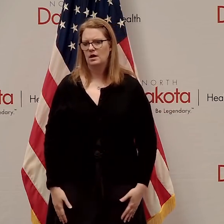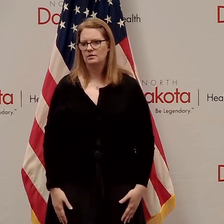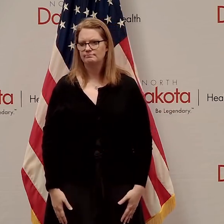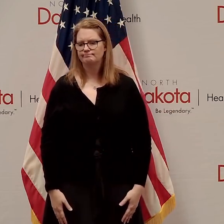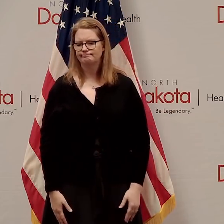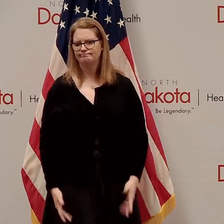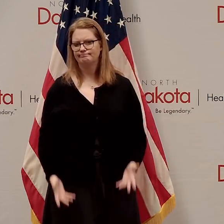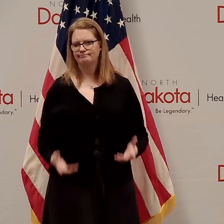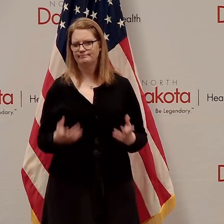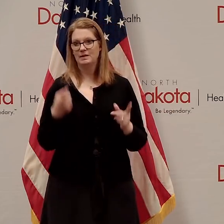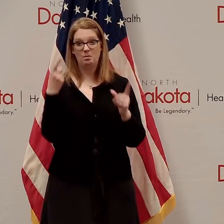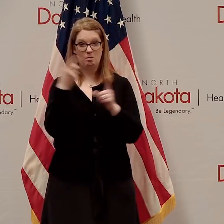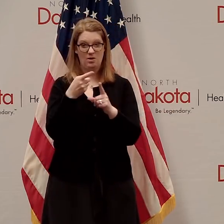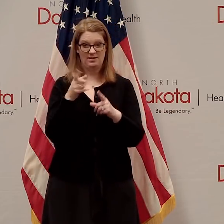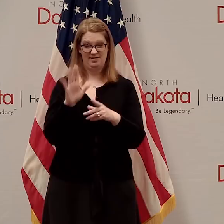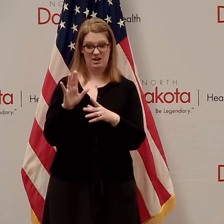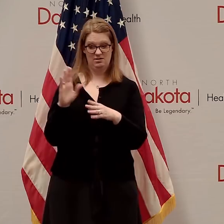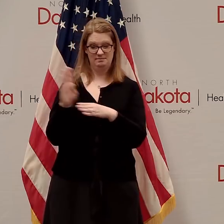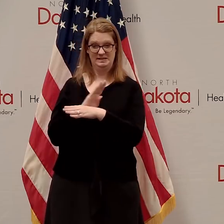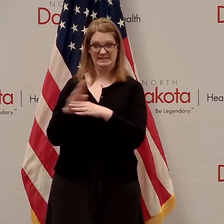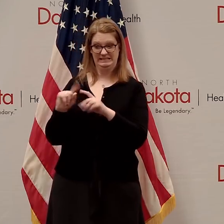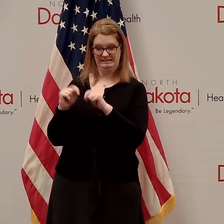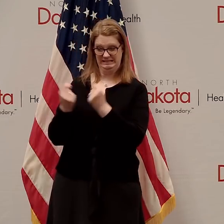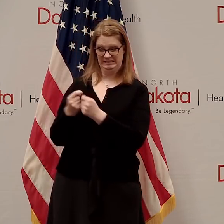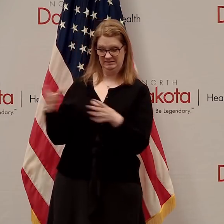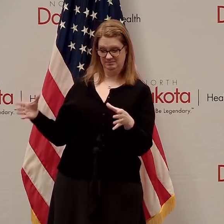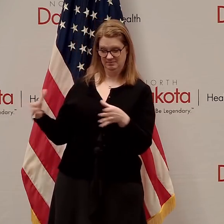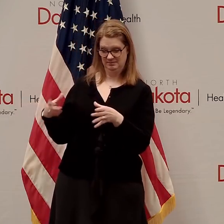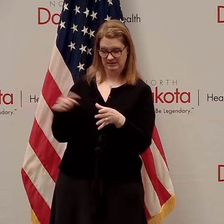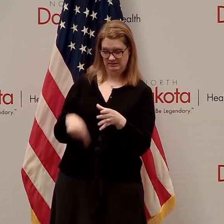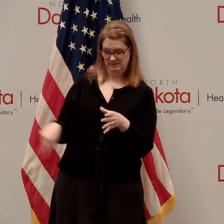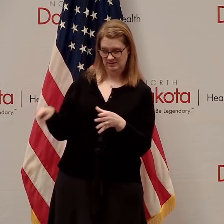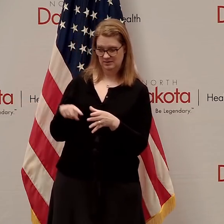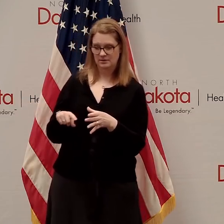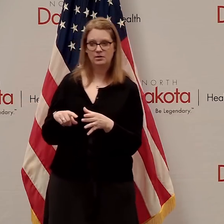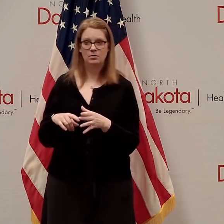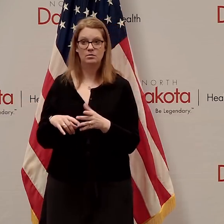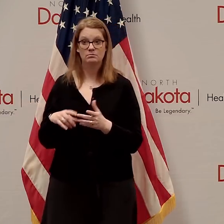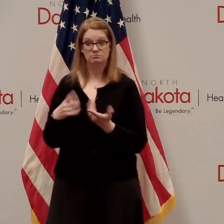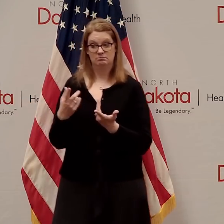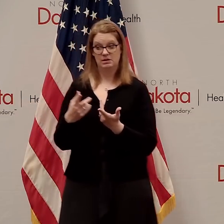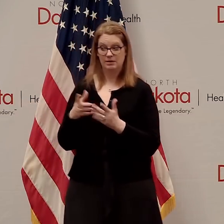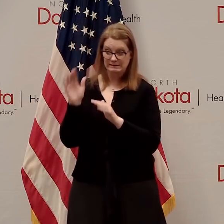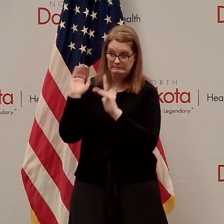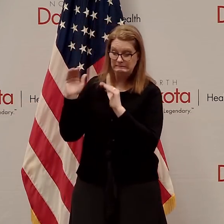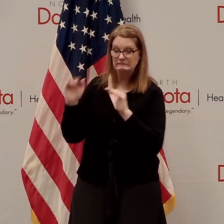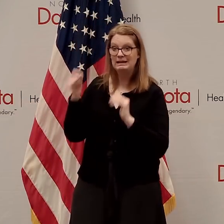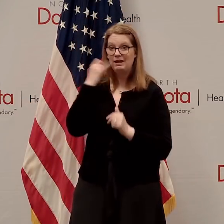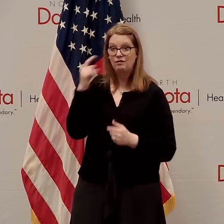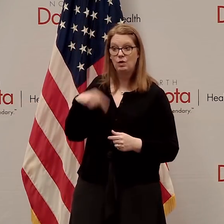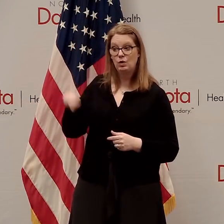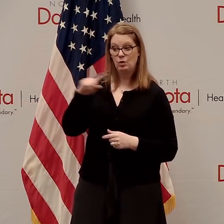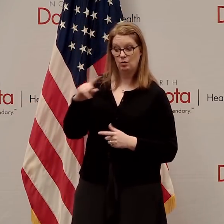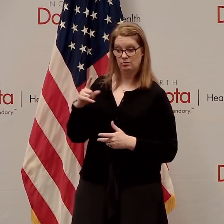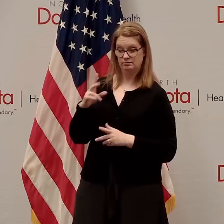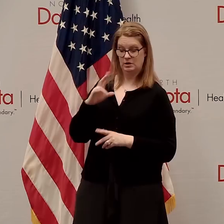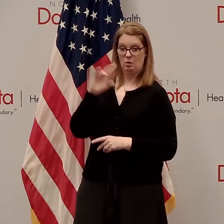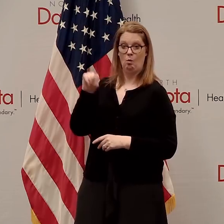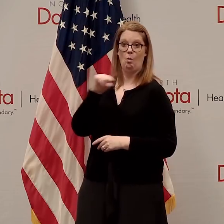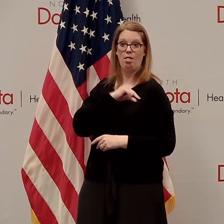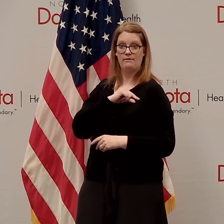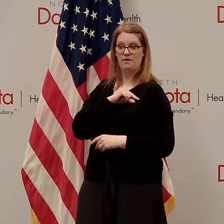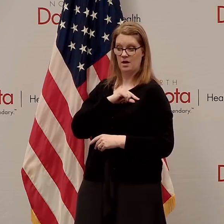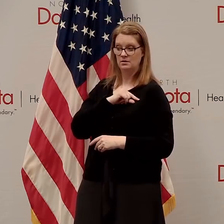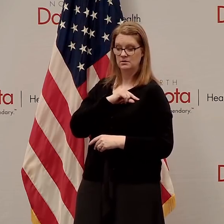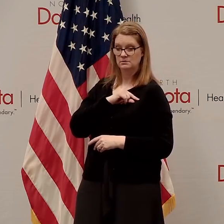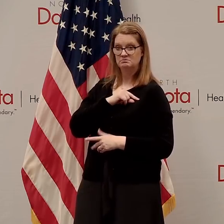point of what the Commerce team is doing is try to make sure that people that qualify can get them all the funds that they're eligible for